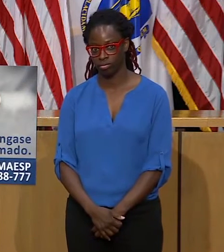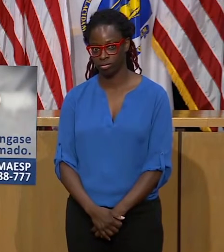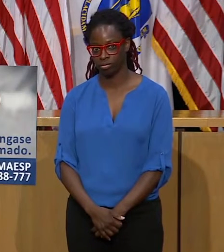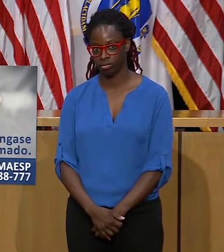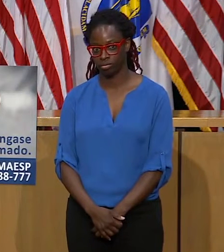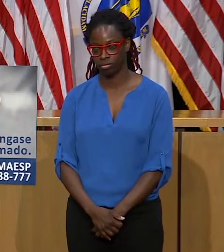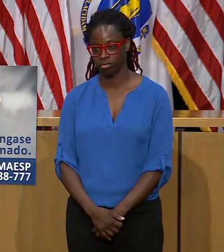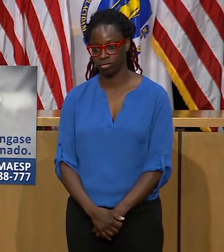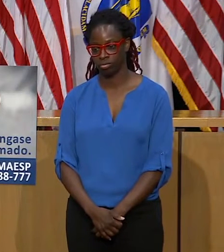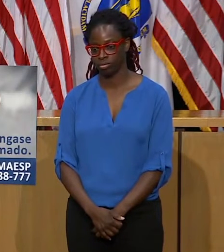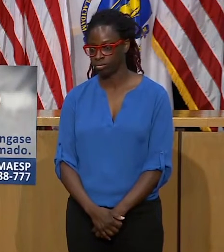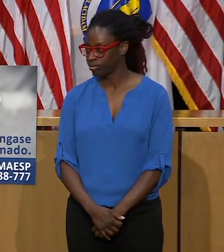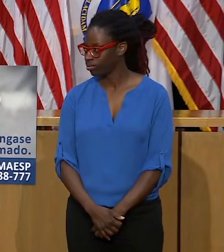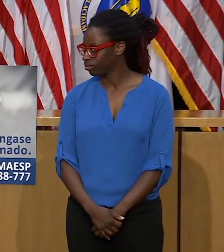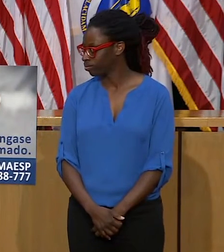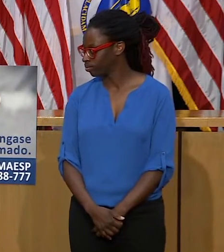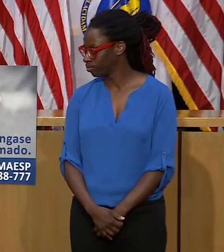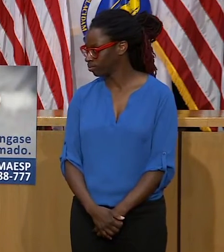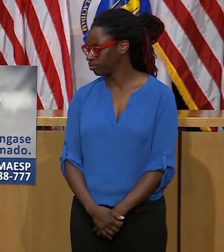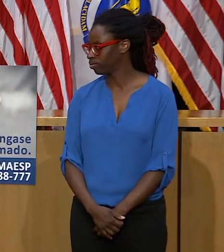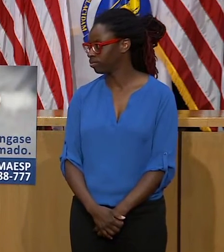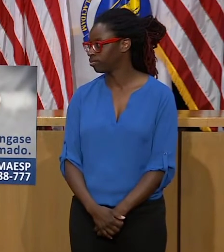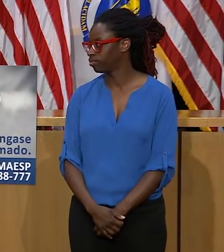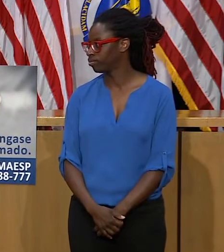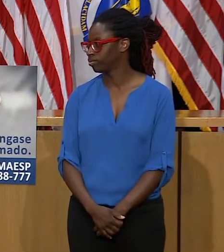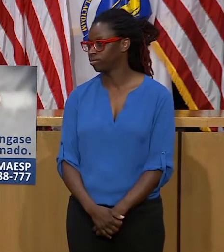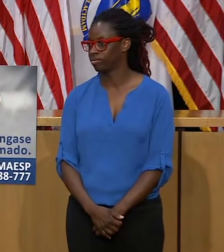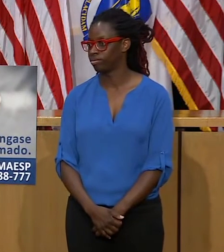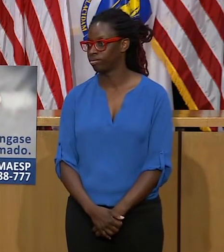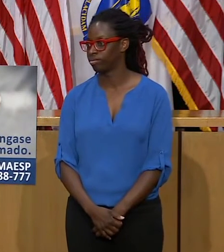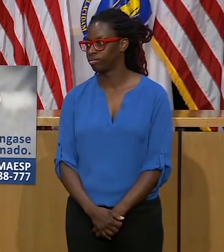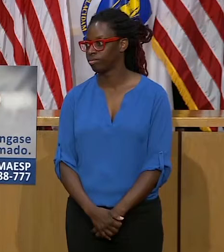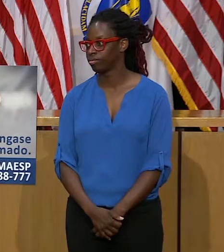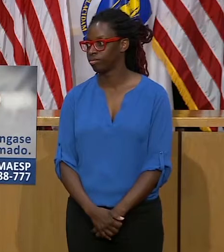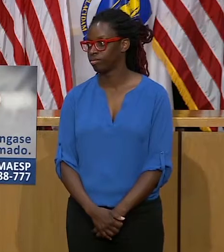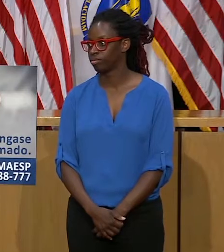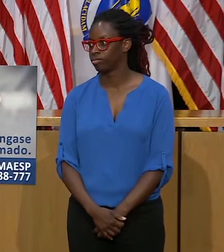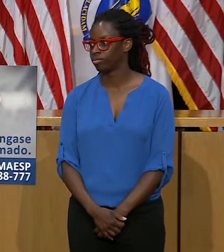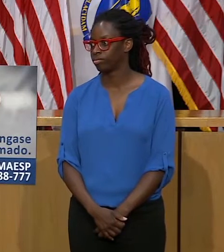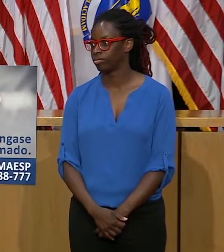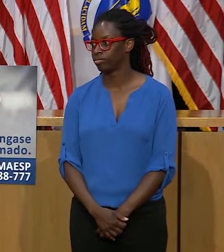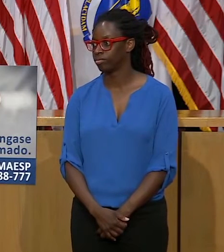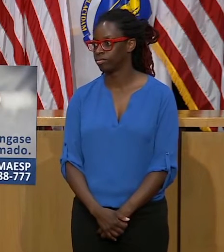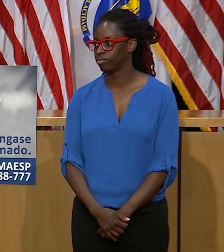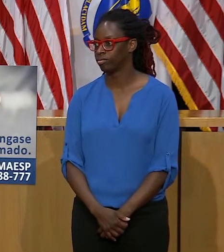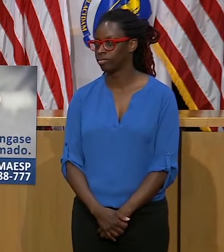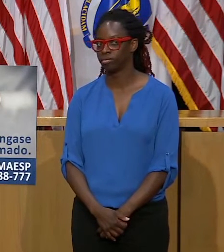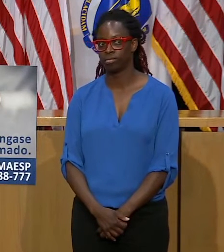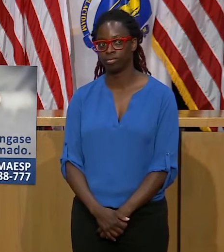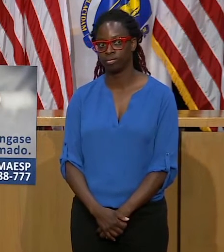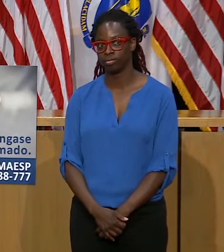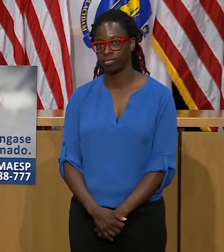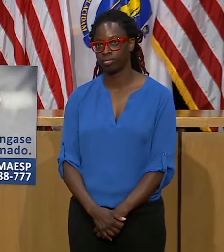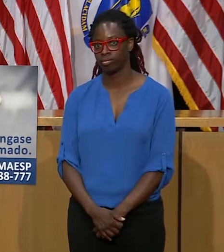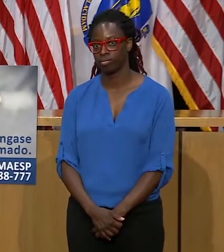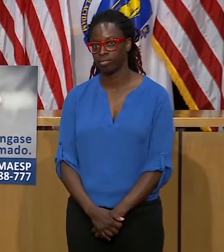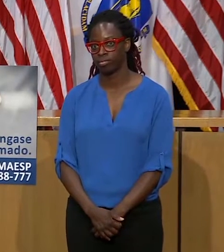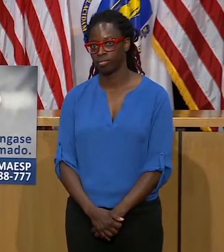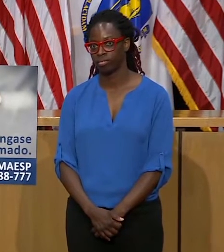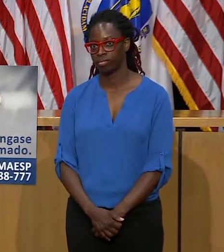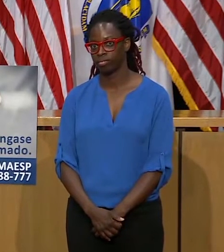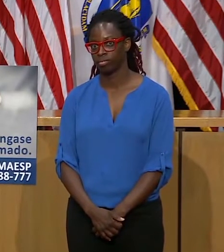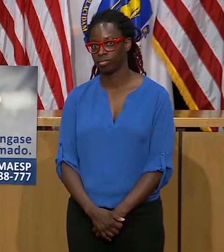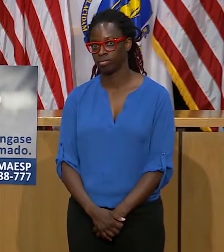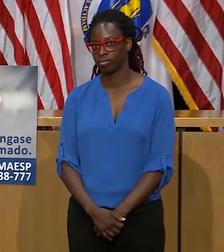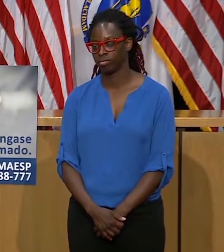Muy buenas tardes a todas las personas que nos están acompañando tanto presente como a través de la pantalla. Al